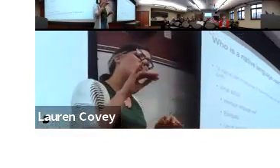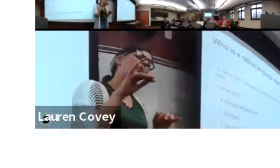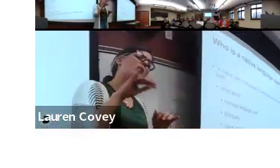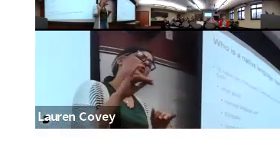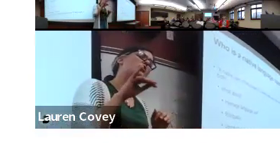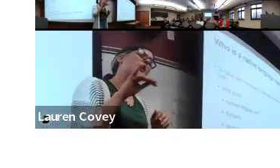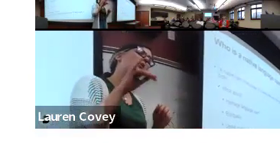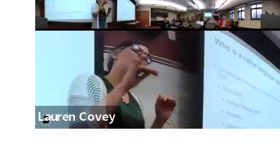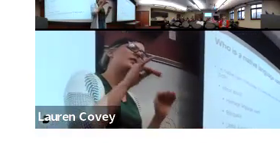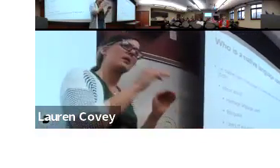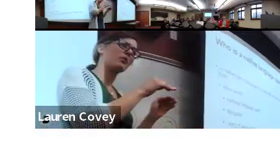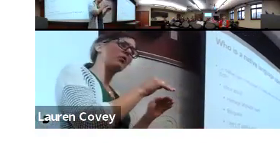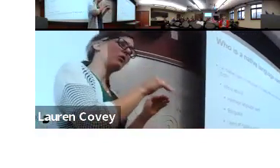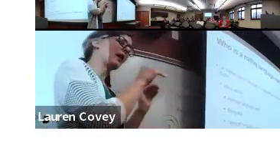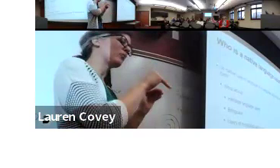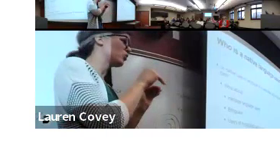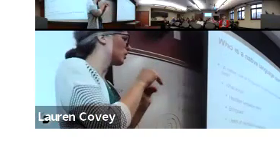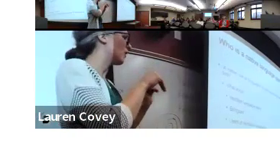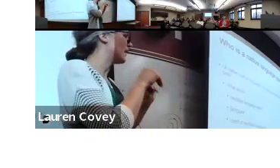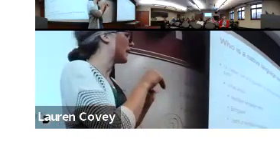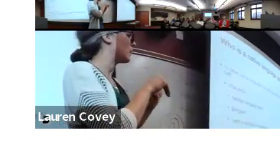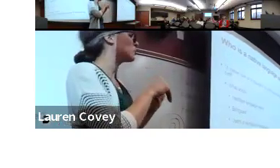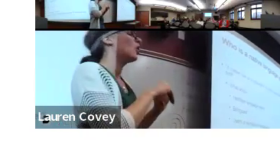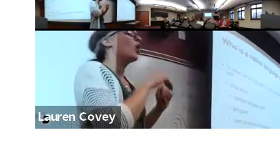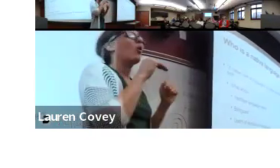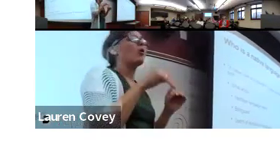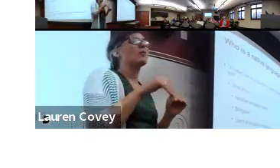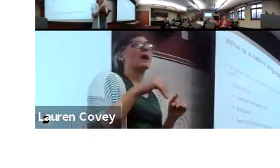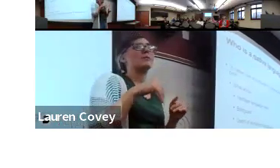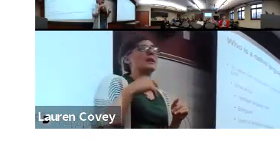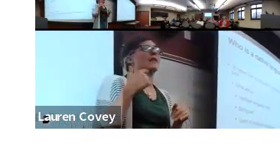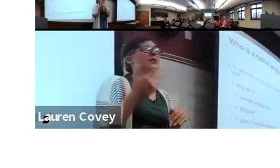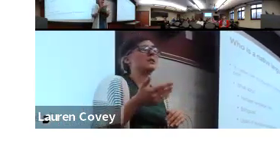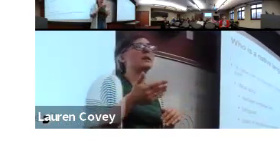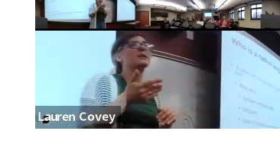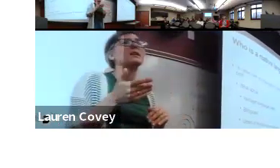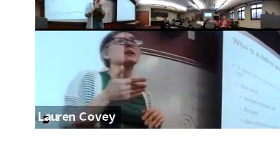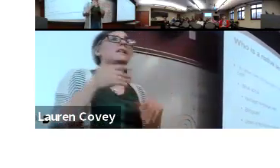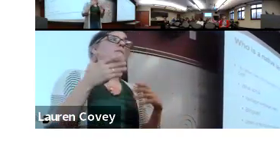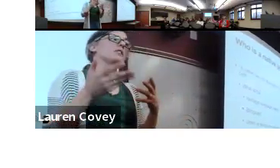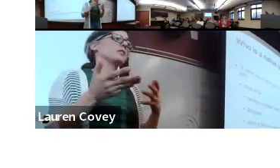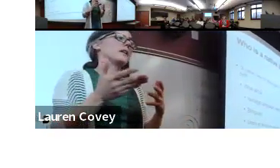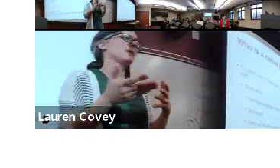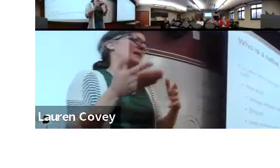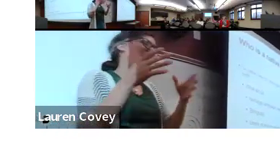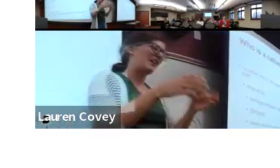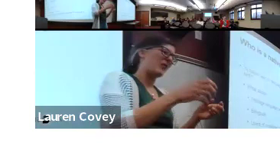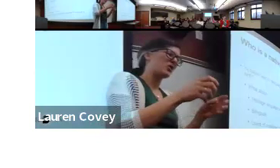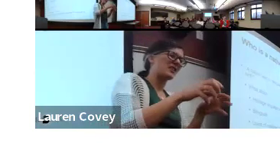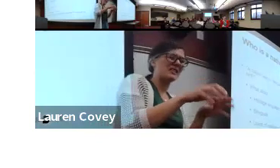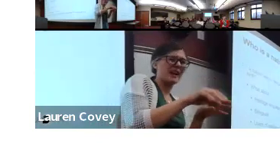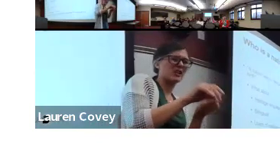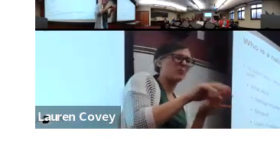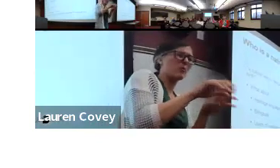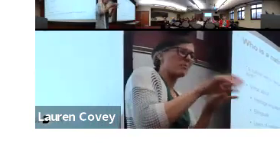color isn't what we're associating with the typical language user of that language, or perhaps they have a disability that makes us think that their